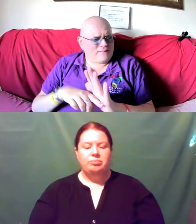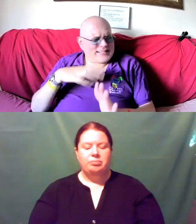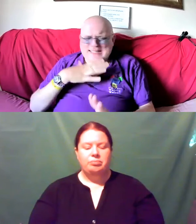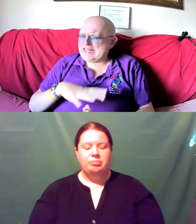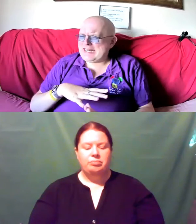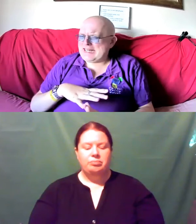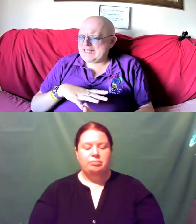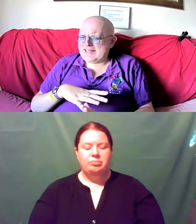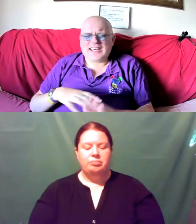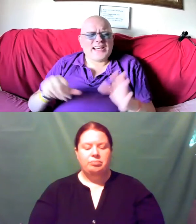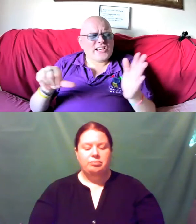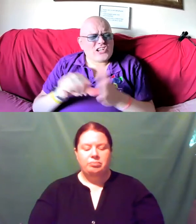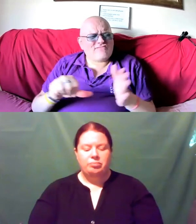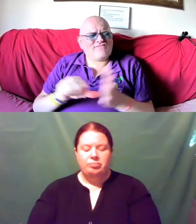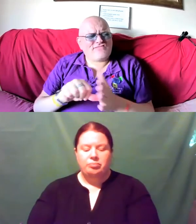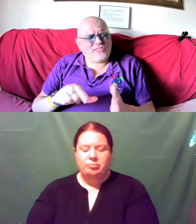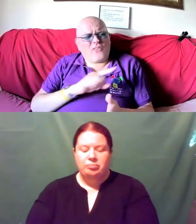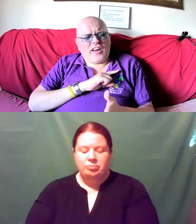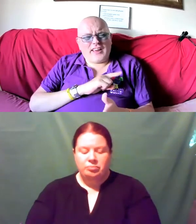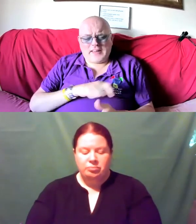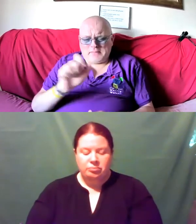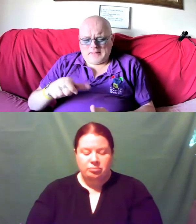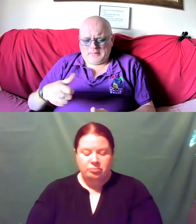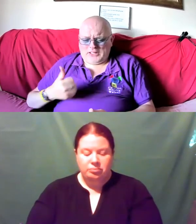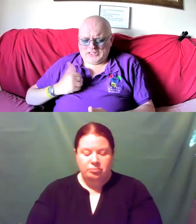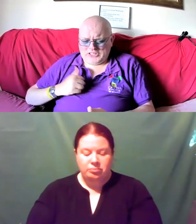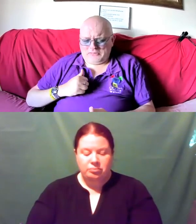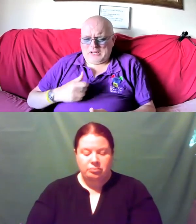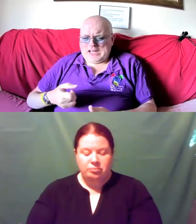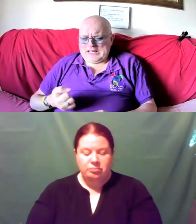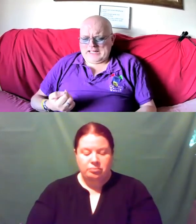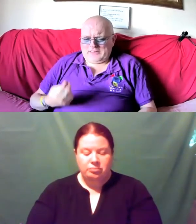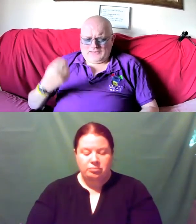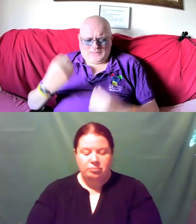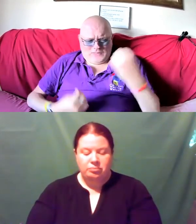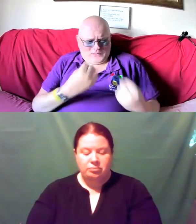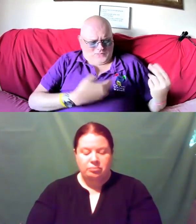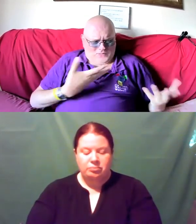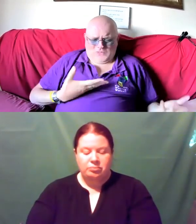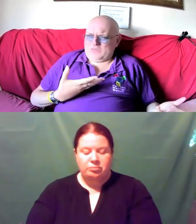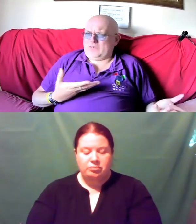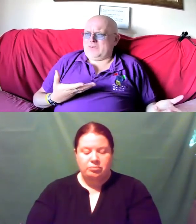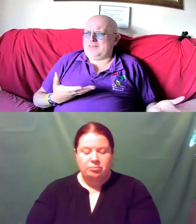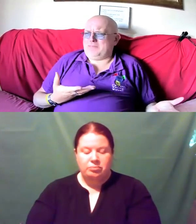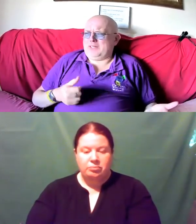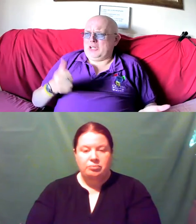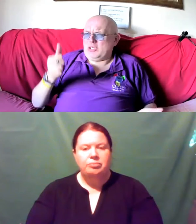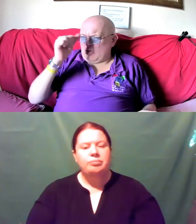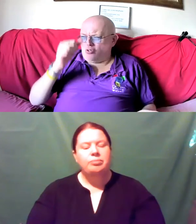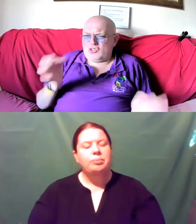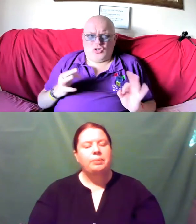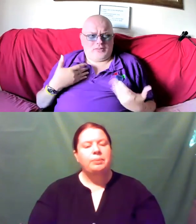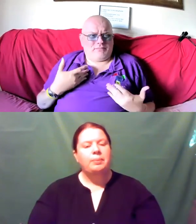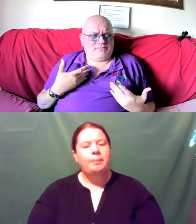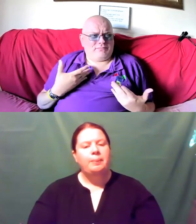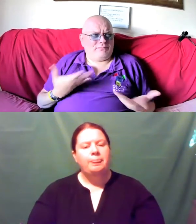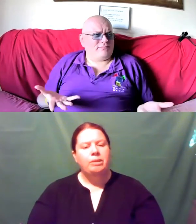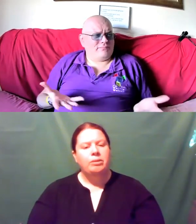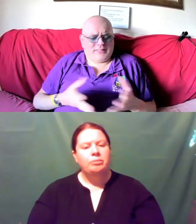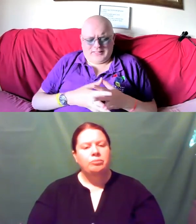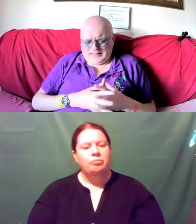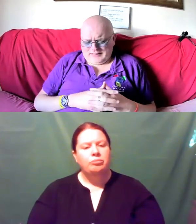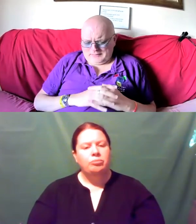hard, because the people assuming they had the right to judge without knowing anything about us. Yeah, absolutely. So obviously, just